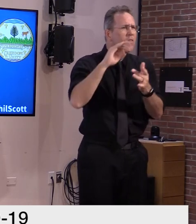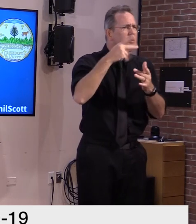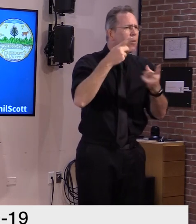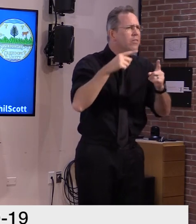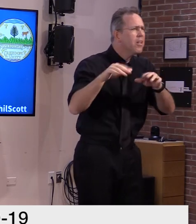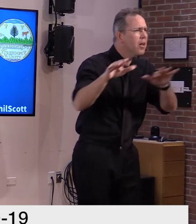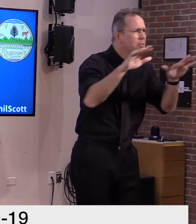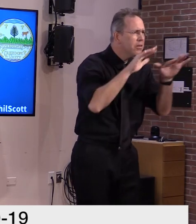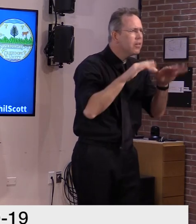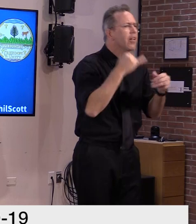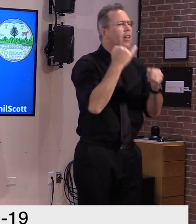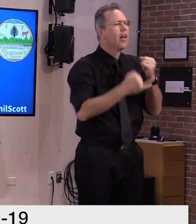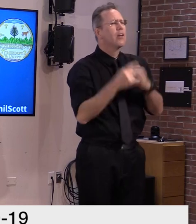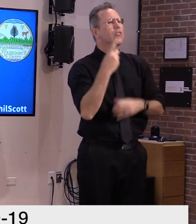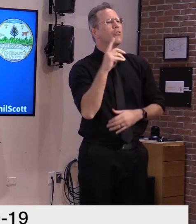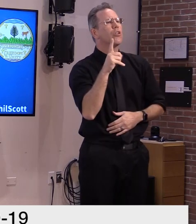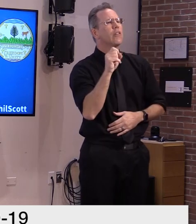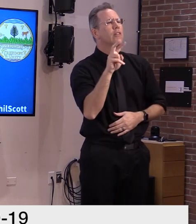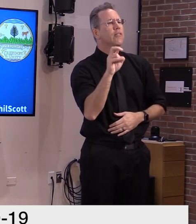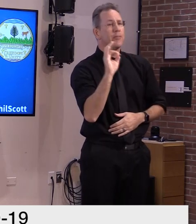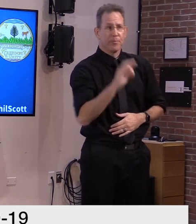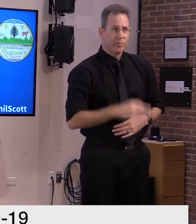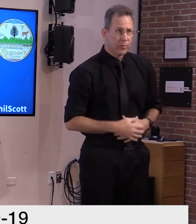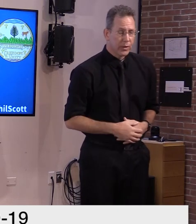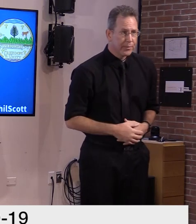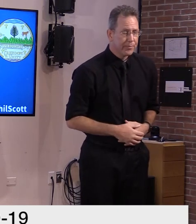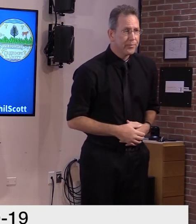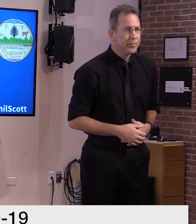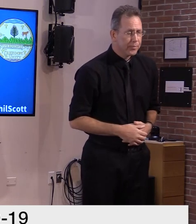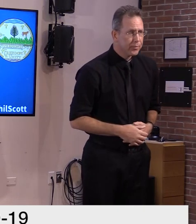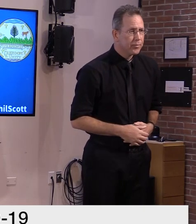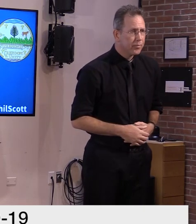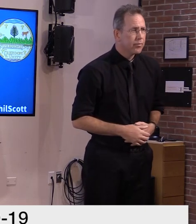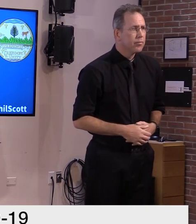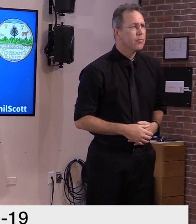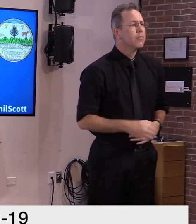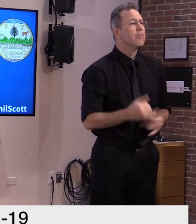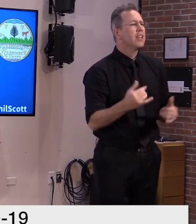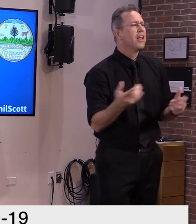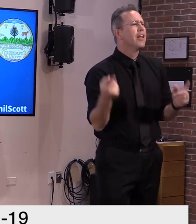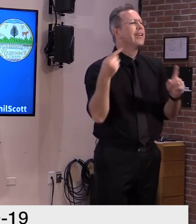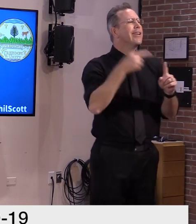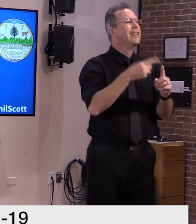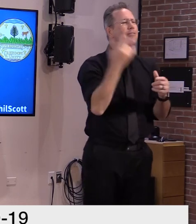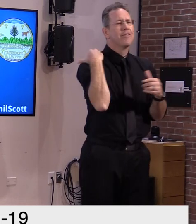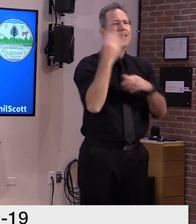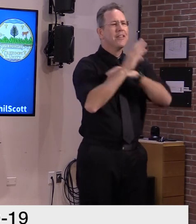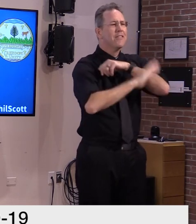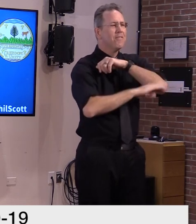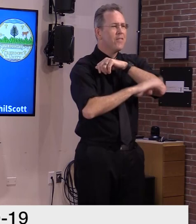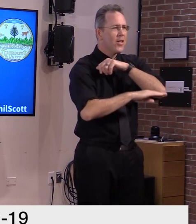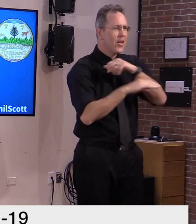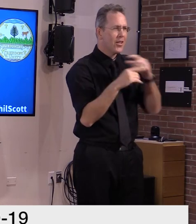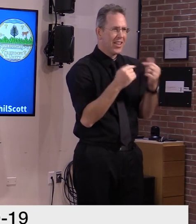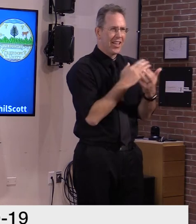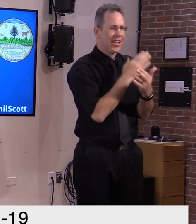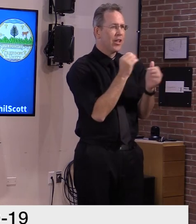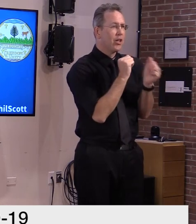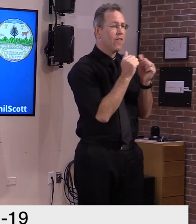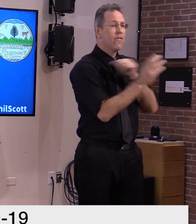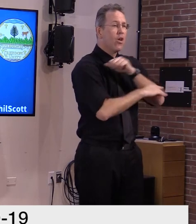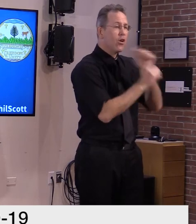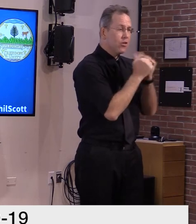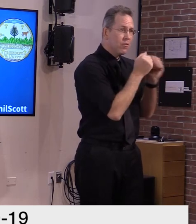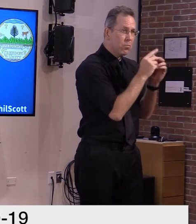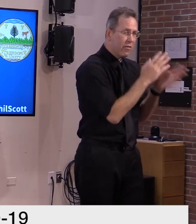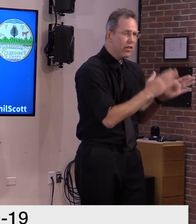Dr. Levine. As with school-based fall sports, things will look different this winter. School-based winter sports